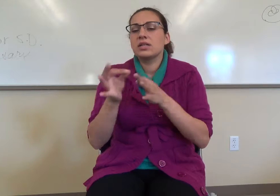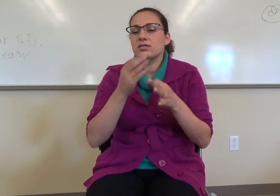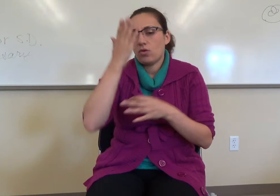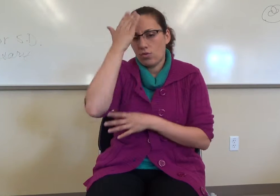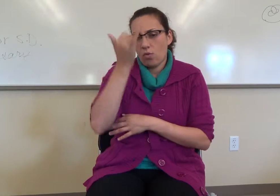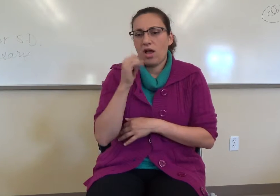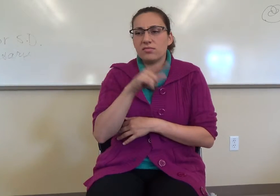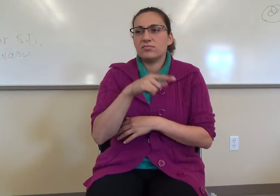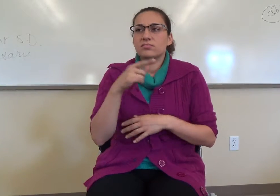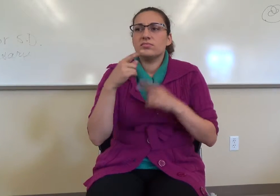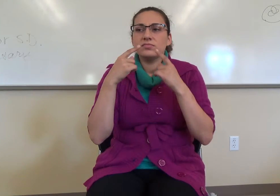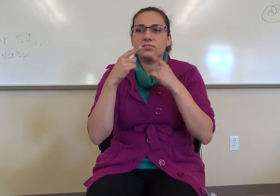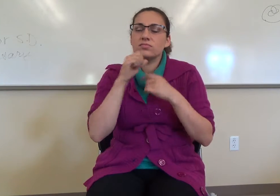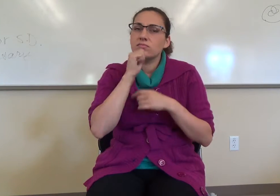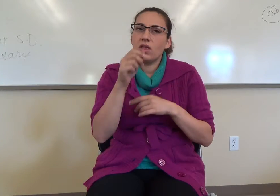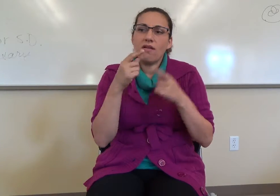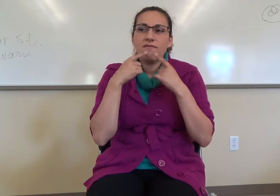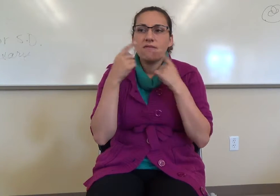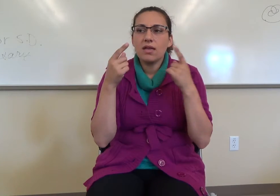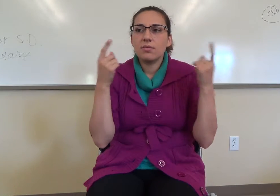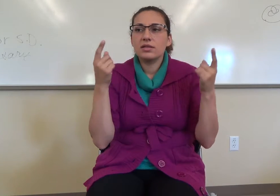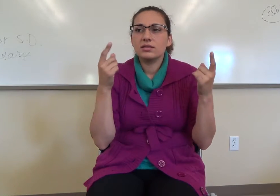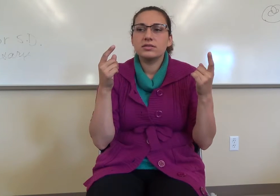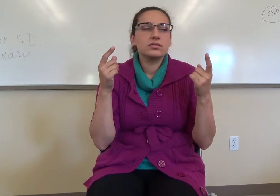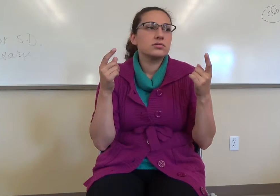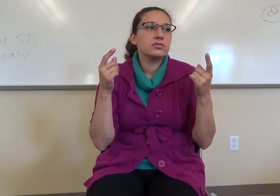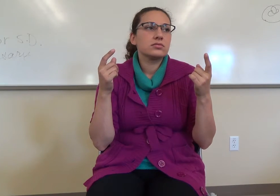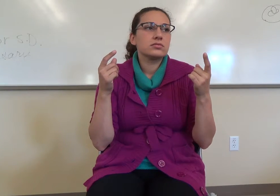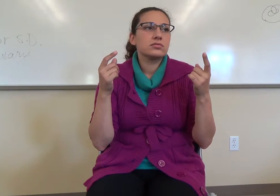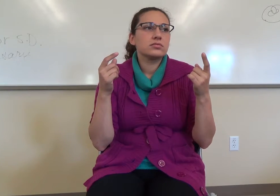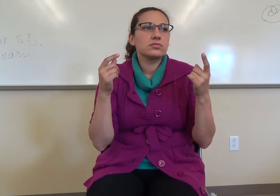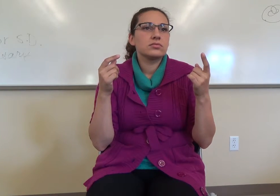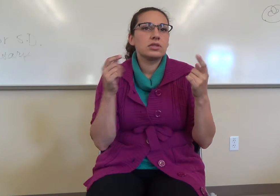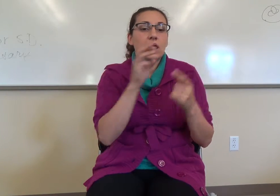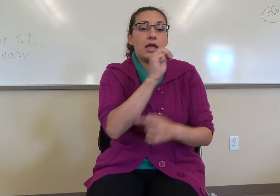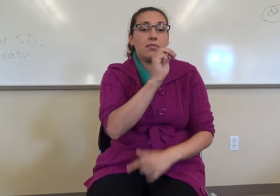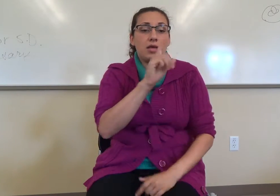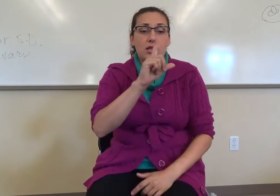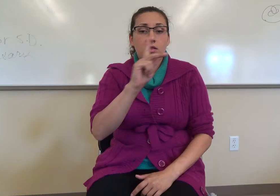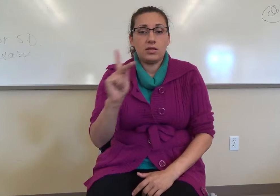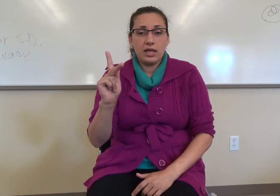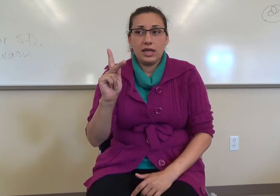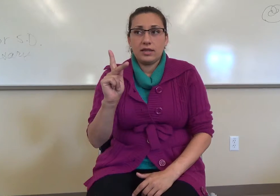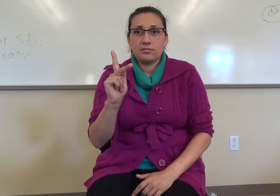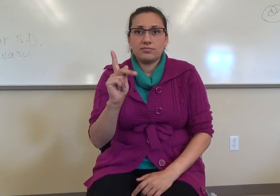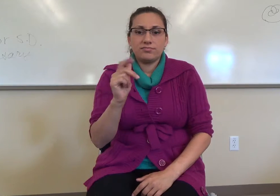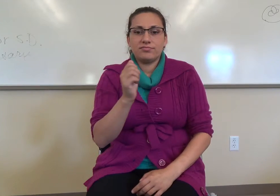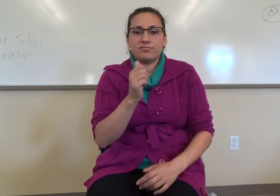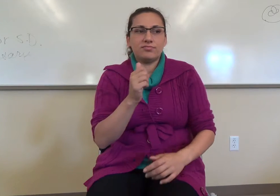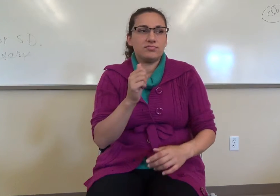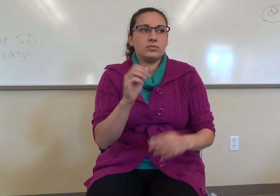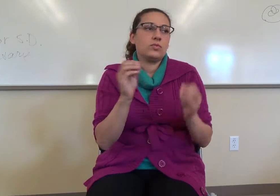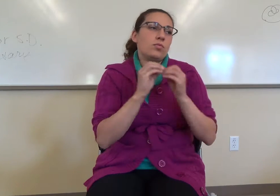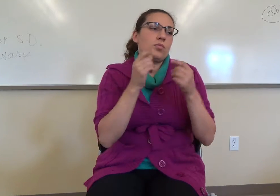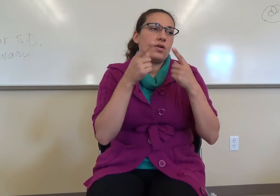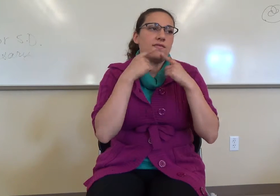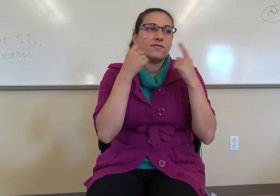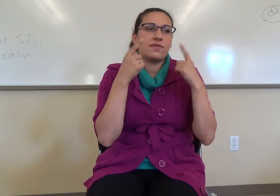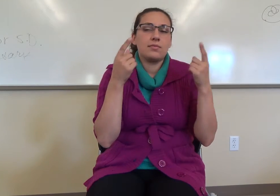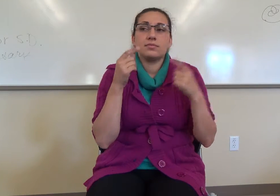was unsung. He was overshadowed by Martin Luther King. Now, this is another good research project. If